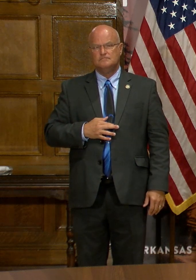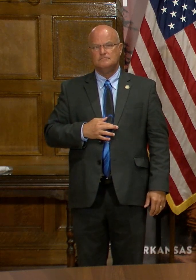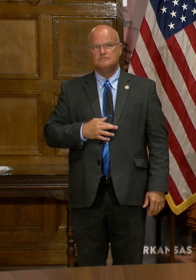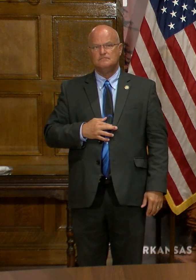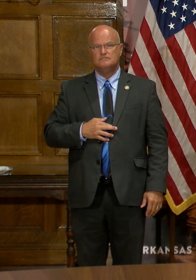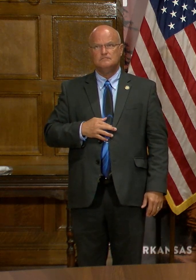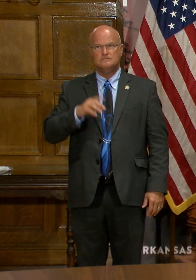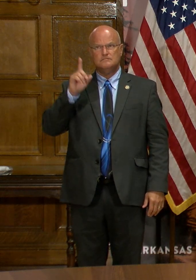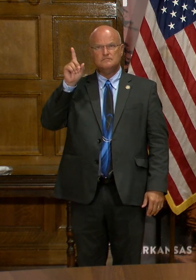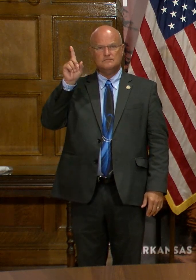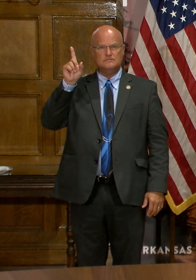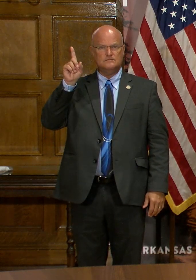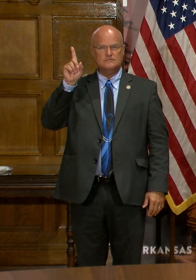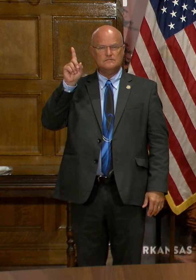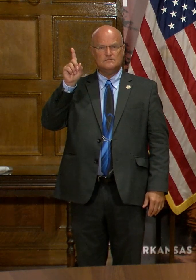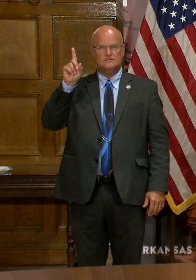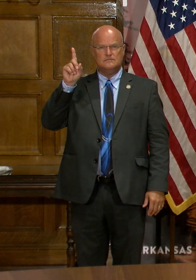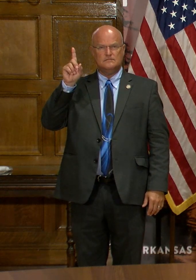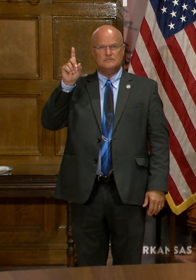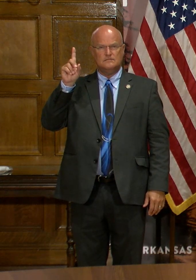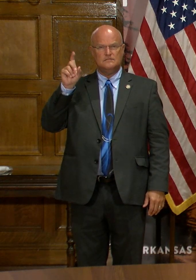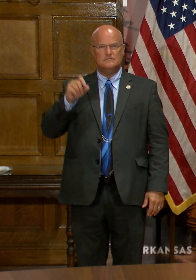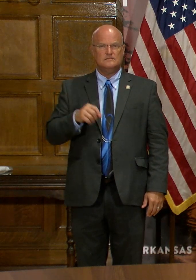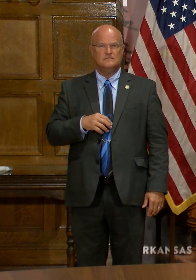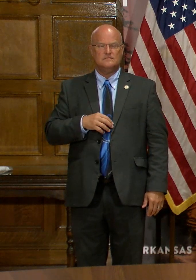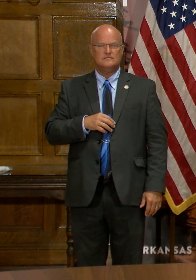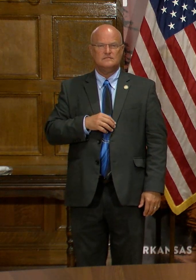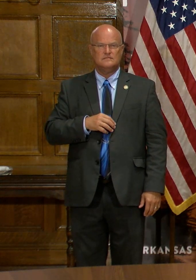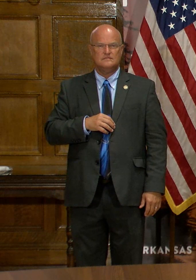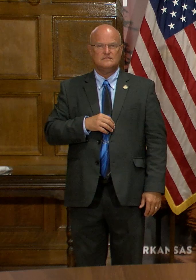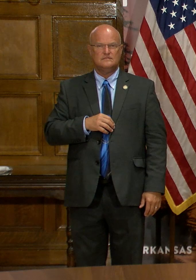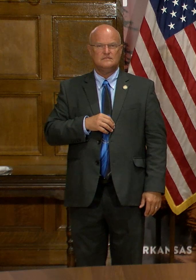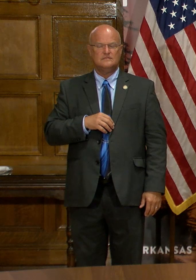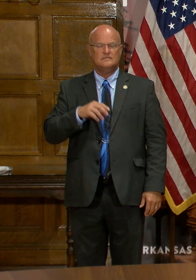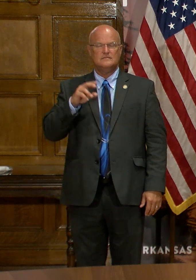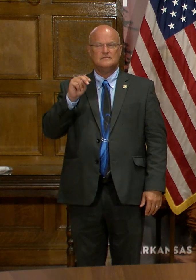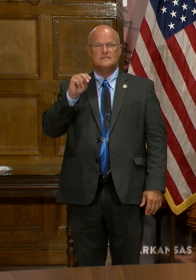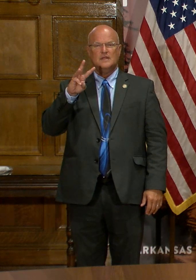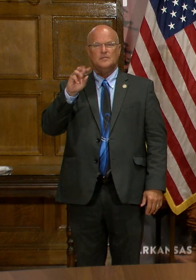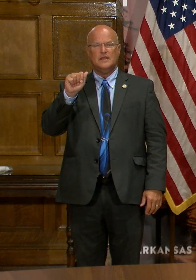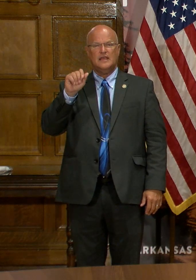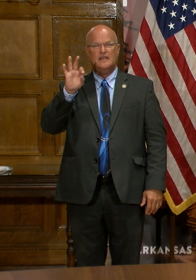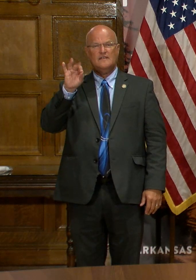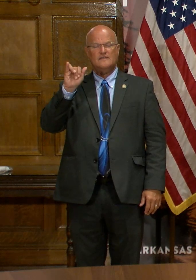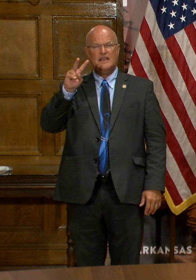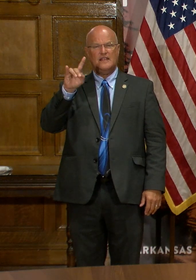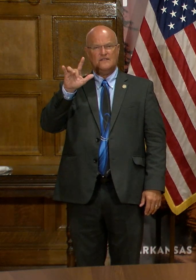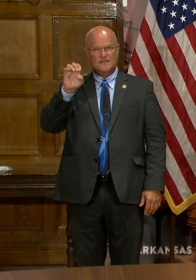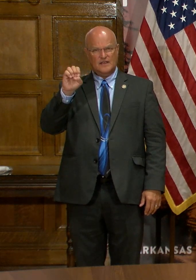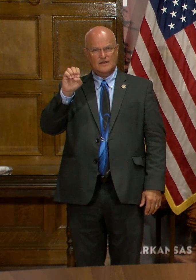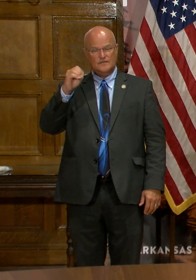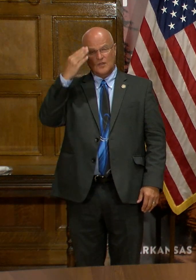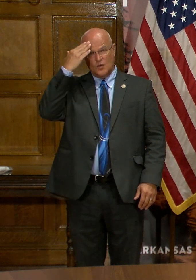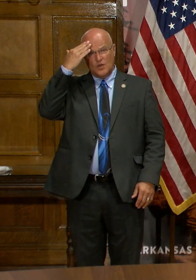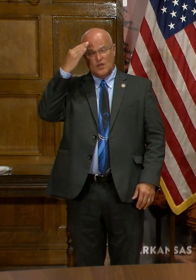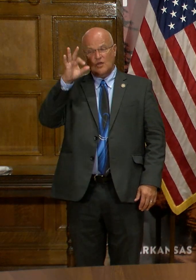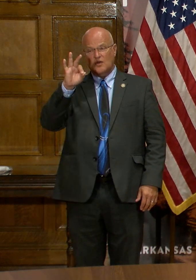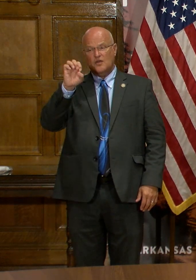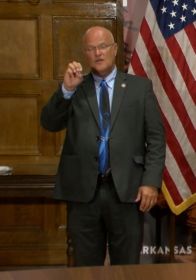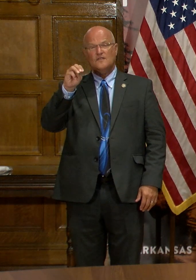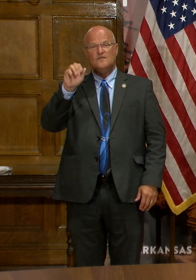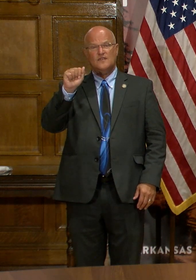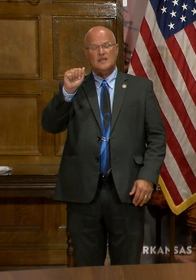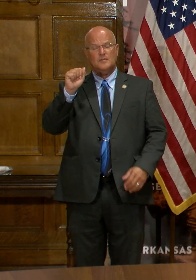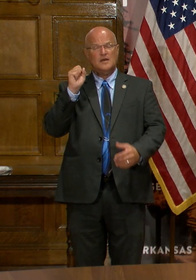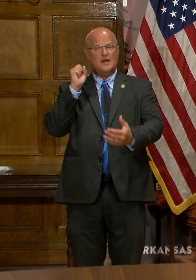Is there anything remotely? Yes, Governor. This is with KNWA in Fayetteville. We know that FEMA approved the lost wages